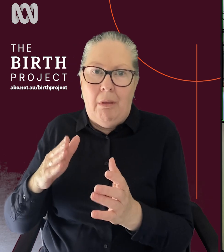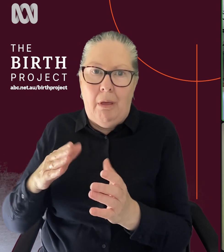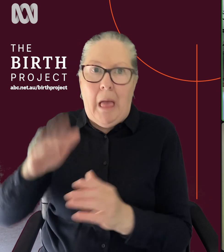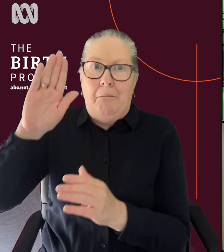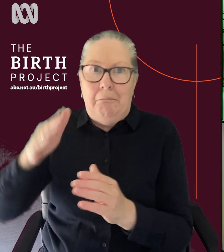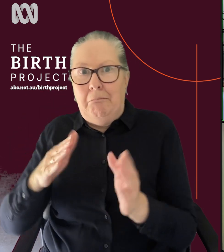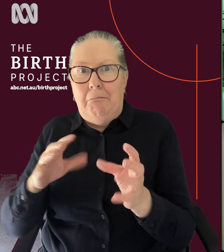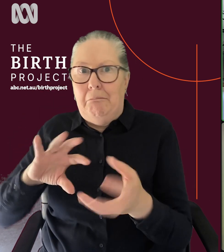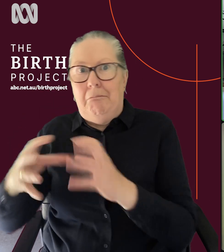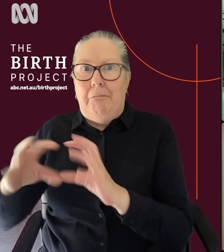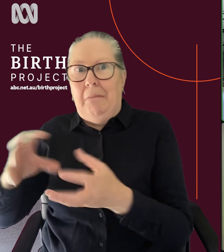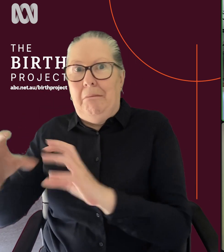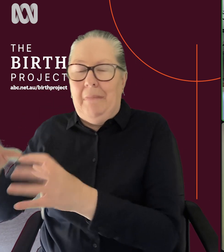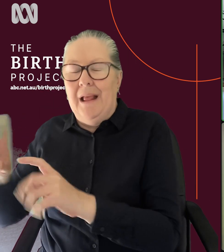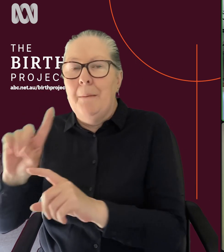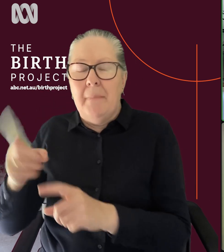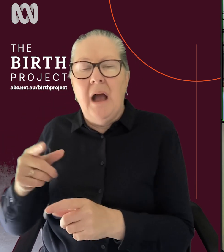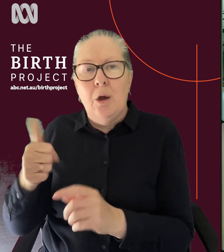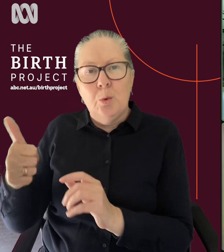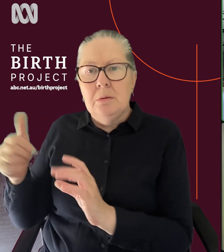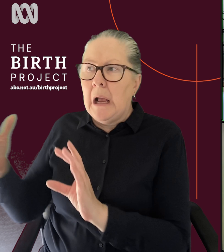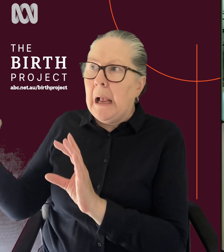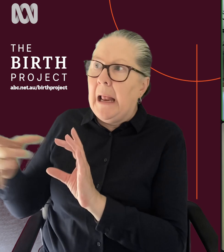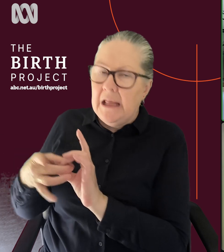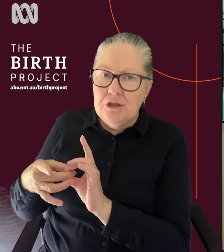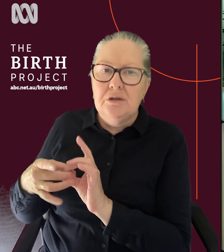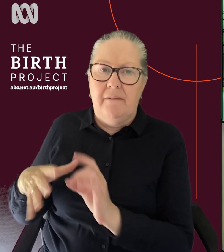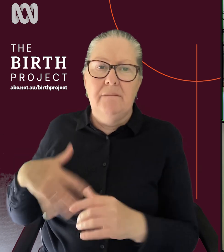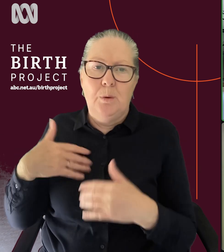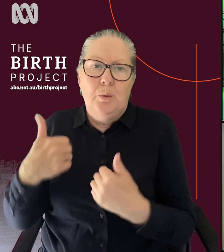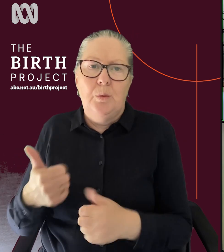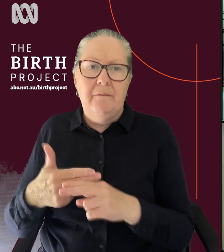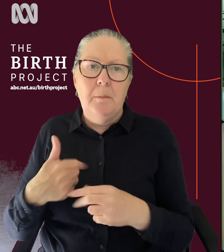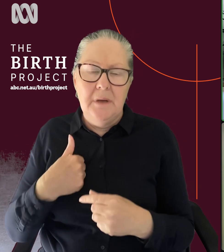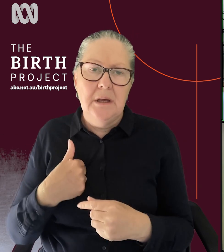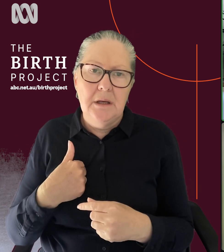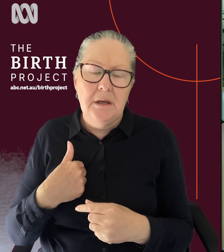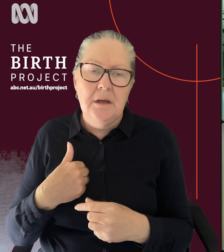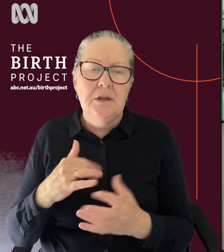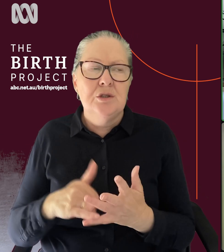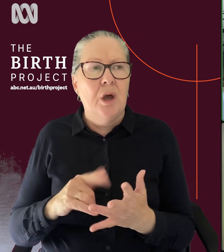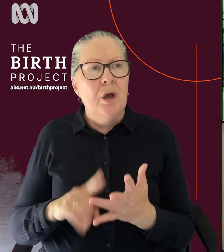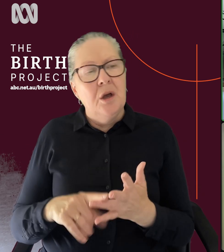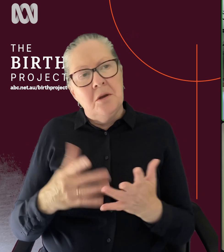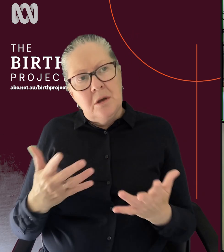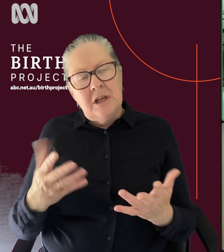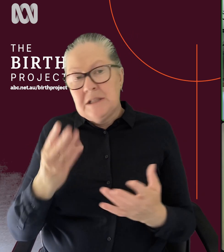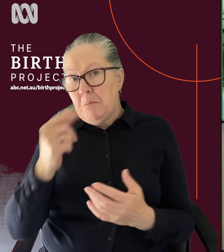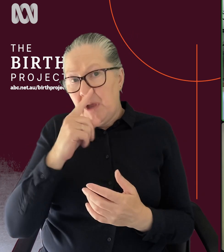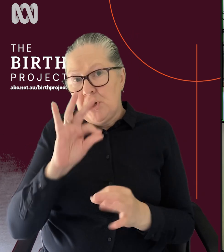those sorts of connections I felt were very good personally for me. And some people said they didn't necessarily get access